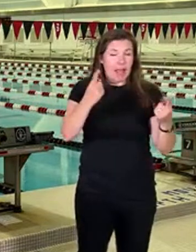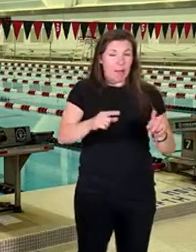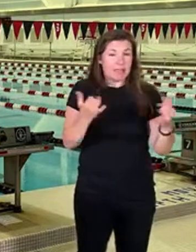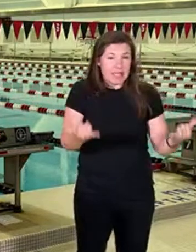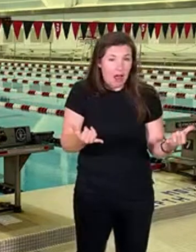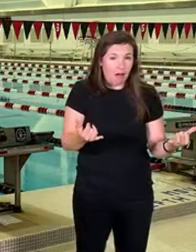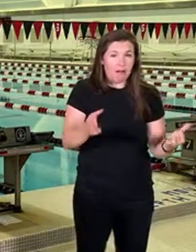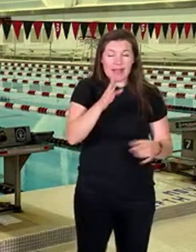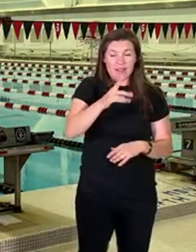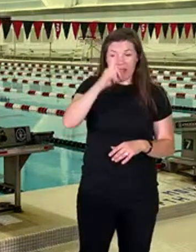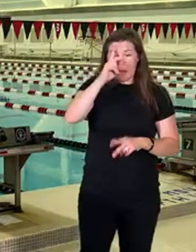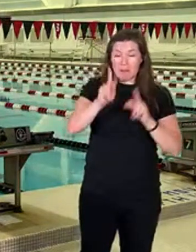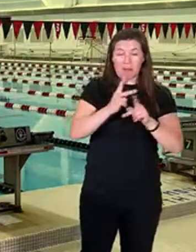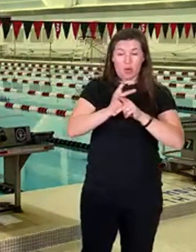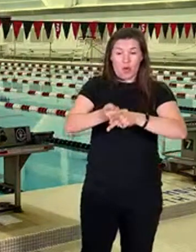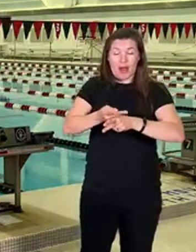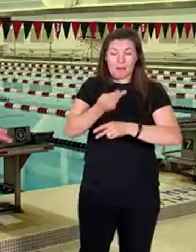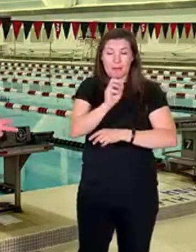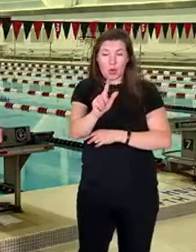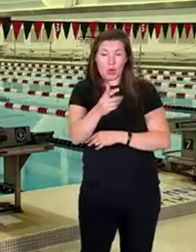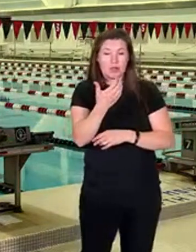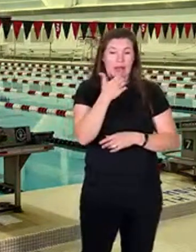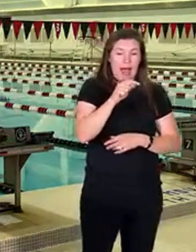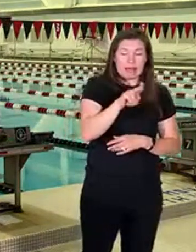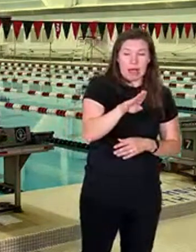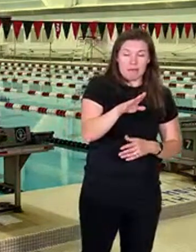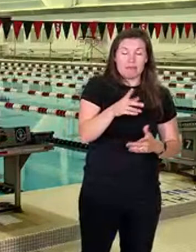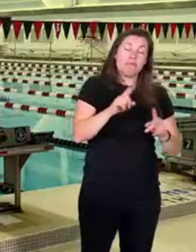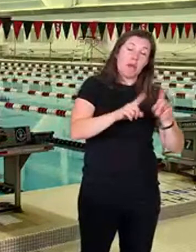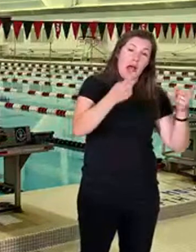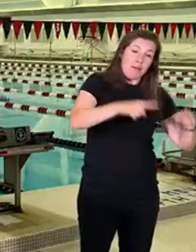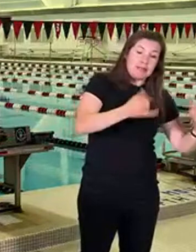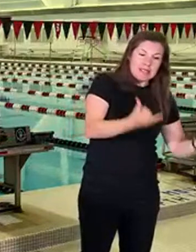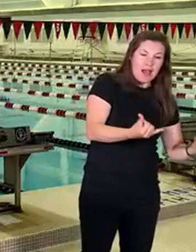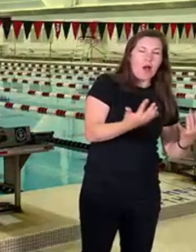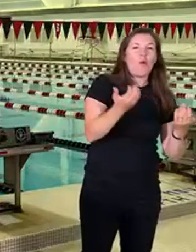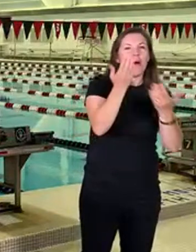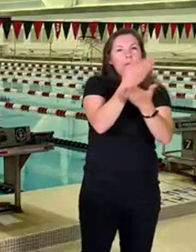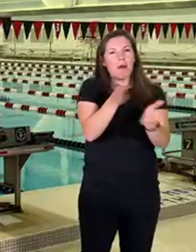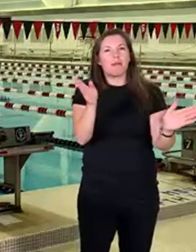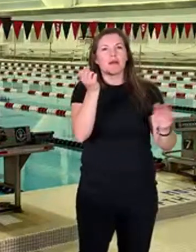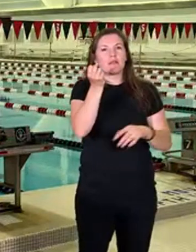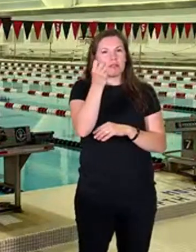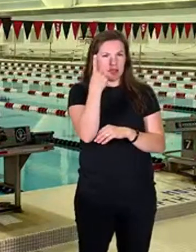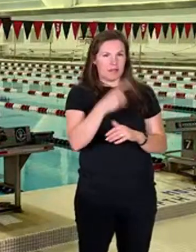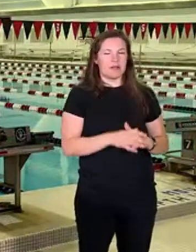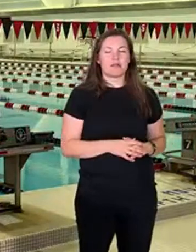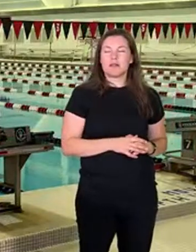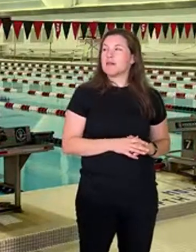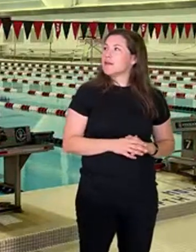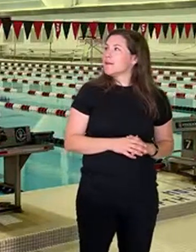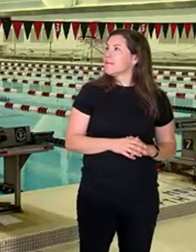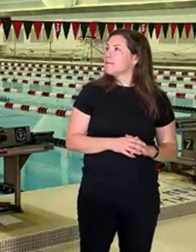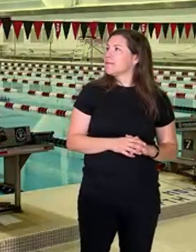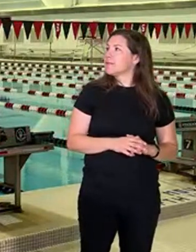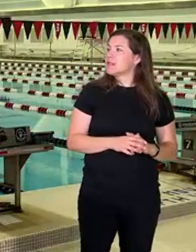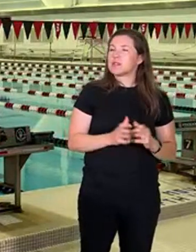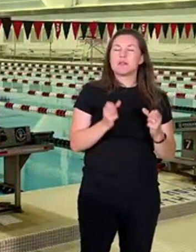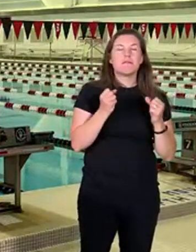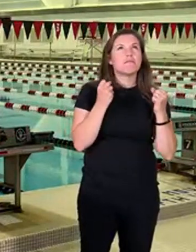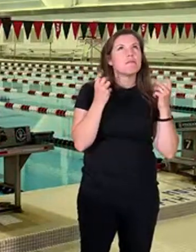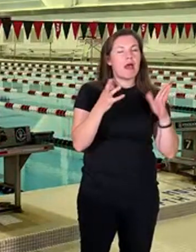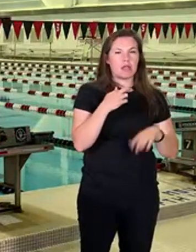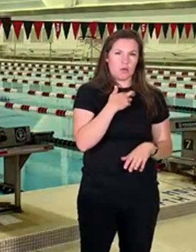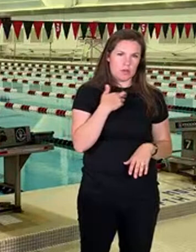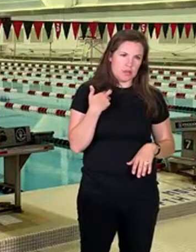I never would have thought people renting their pools and their hot tubs, but it happens now. And we want the public to understand that there are a lot of risks involved with